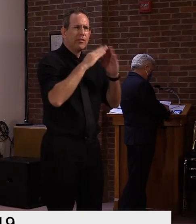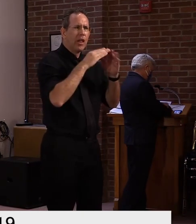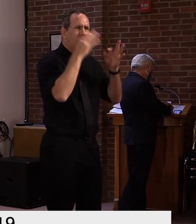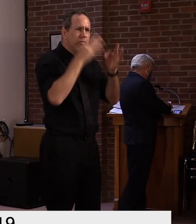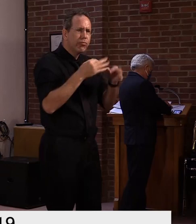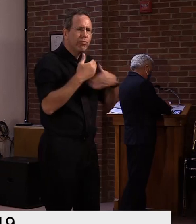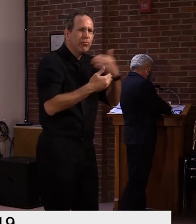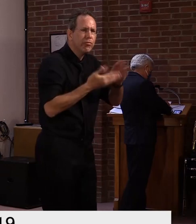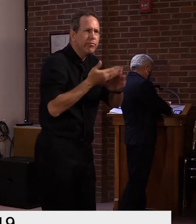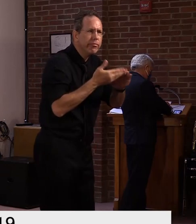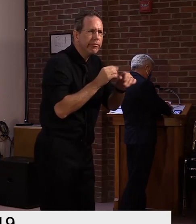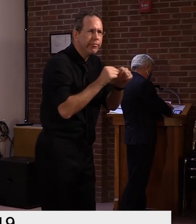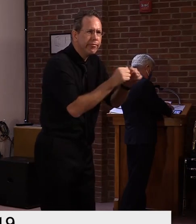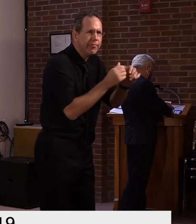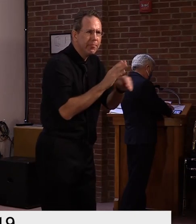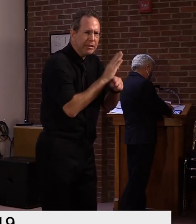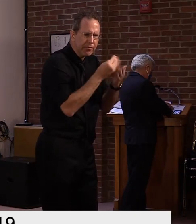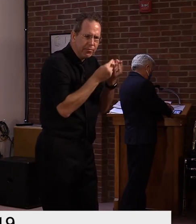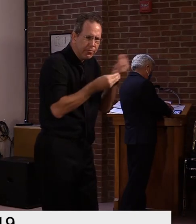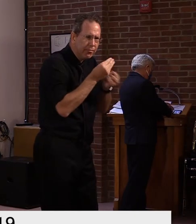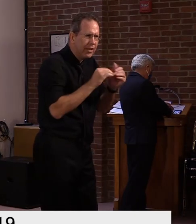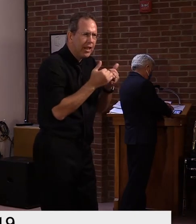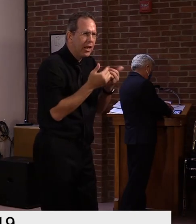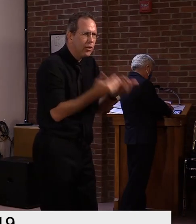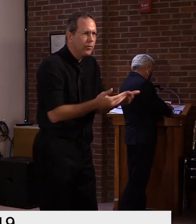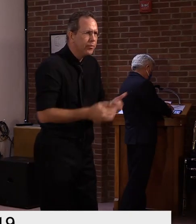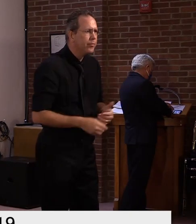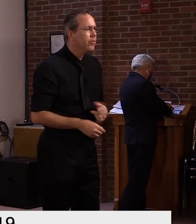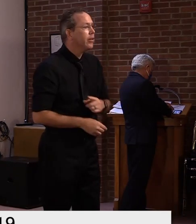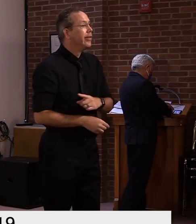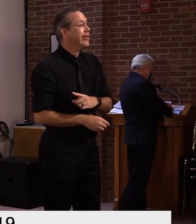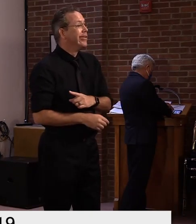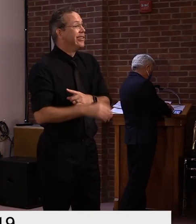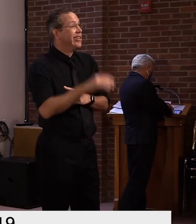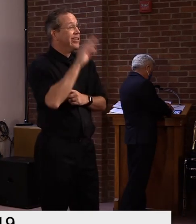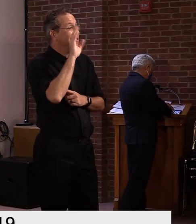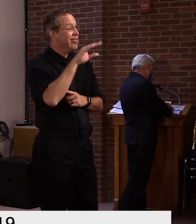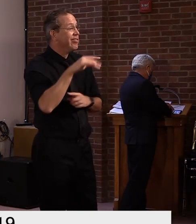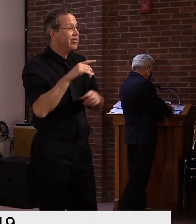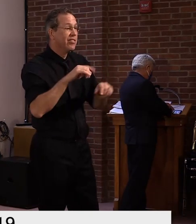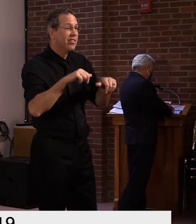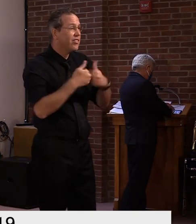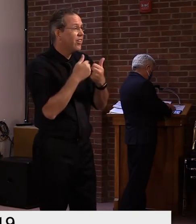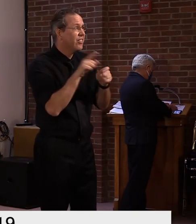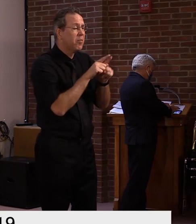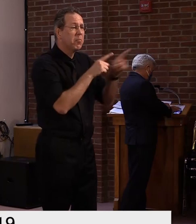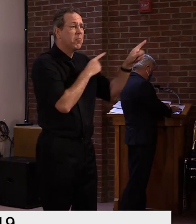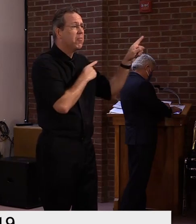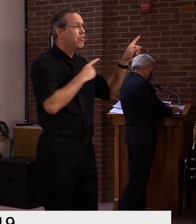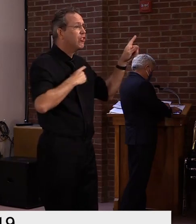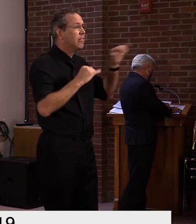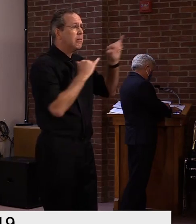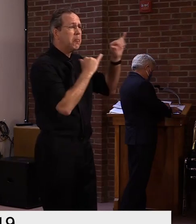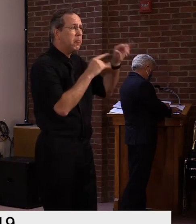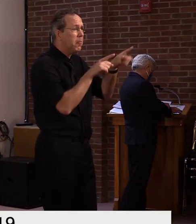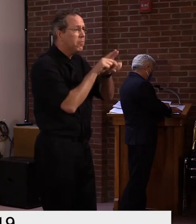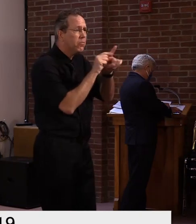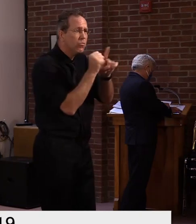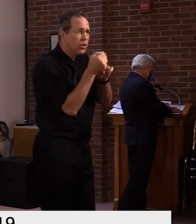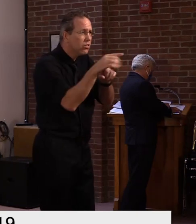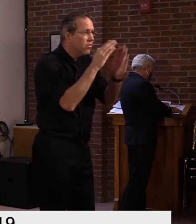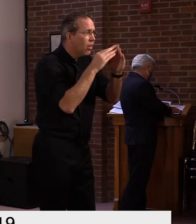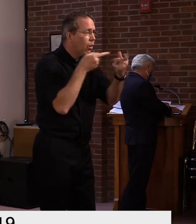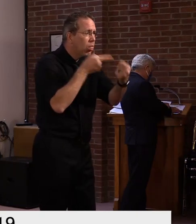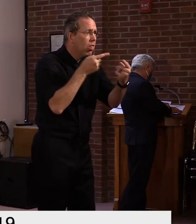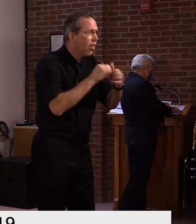government has been challenged. So we'll work our way through this, but and certainly with the